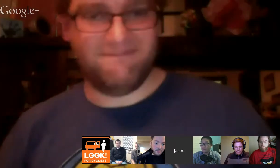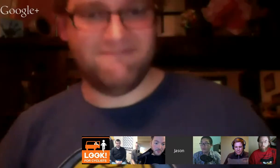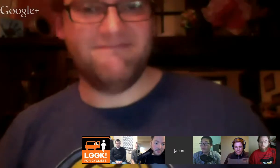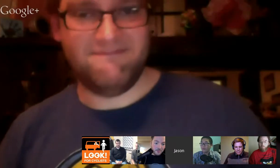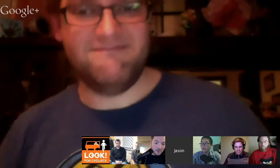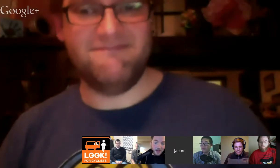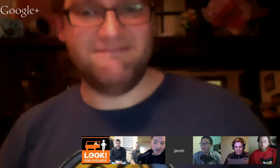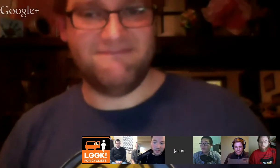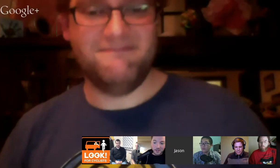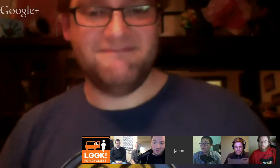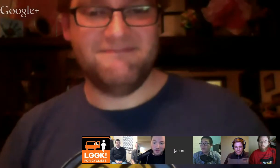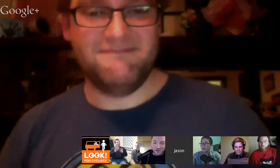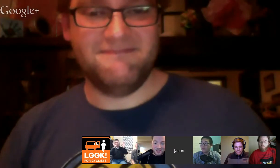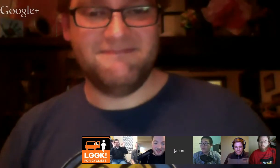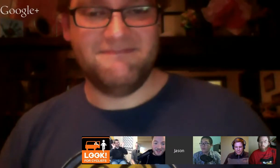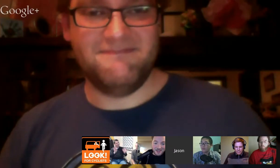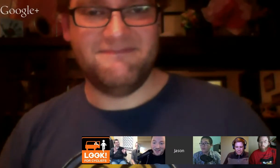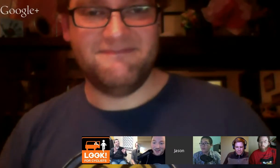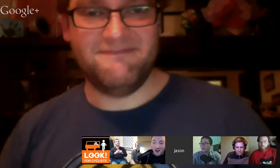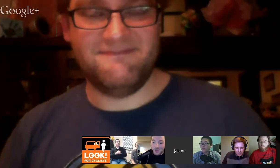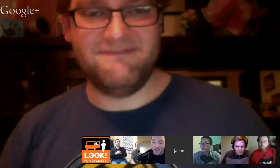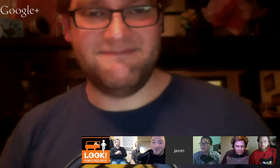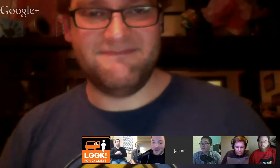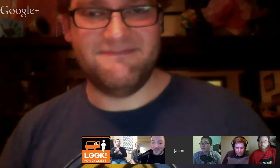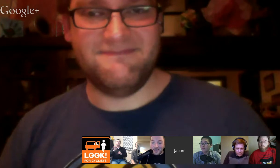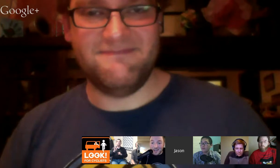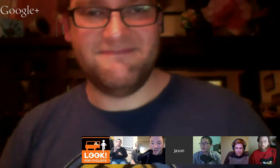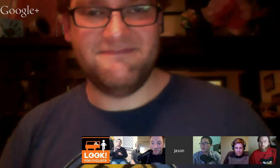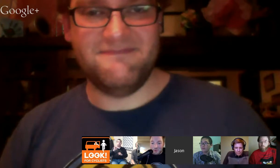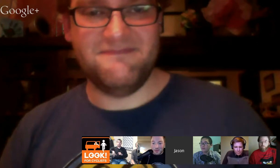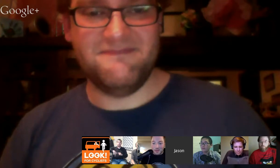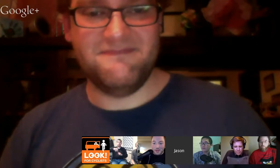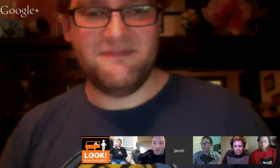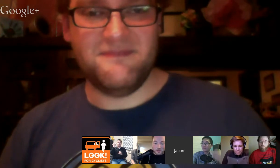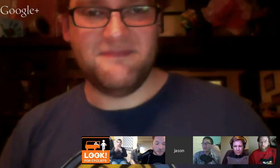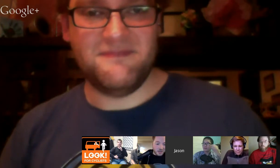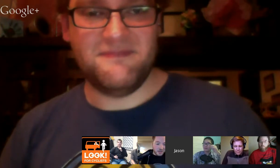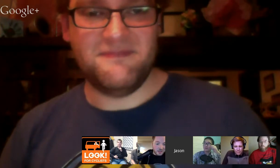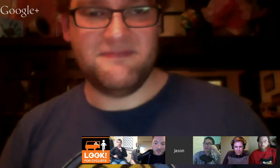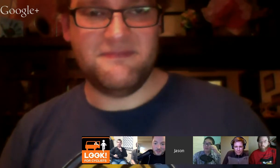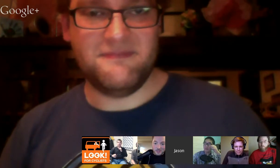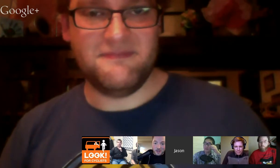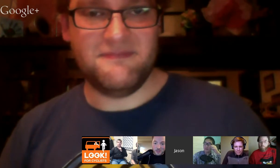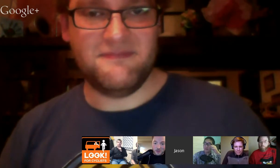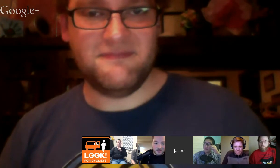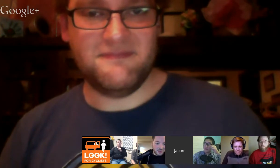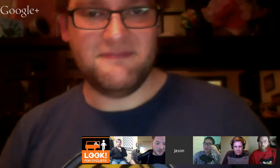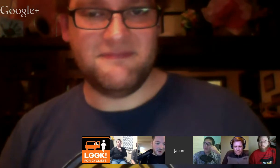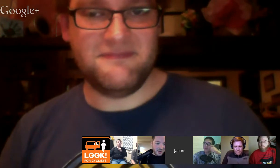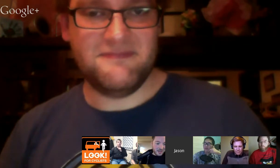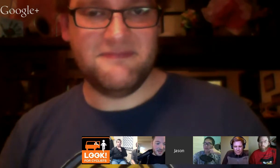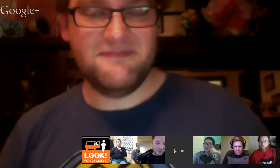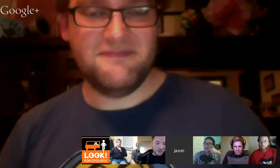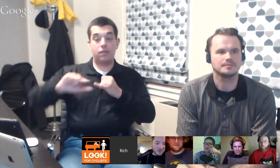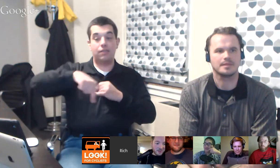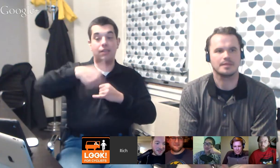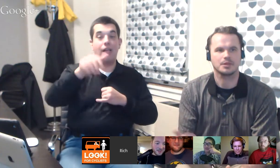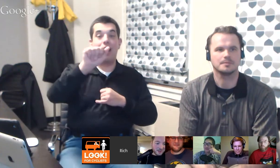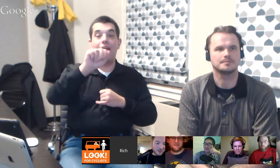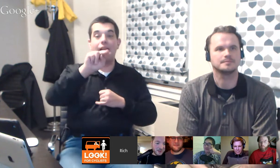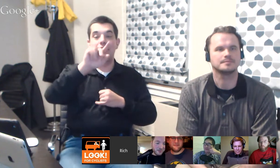Yes. Excellent. Perfect. And finally, we'll toss it over to Andy. Do you